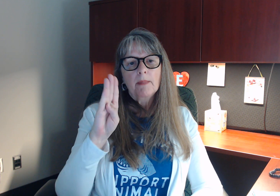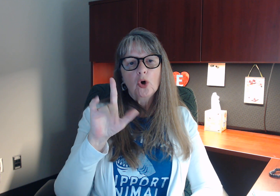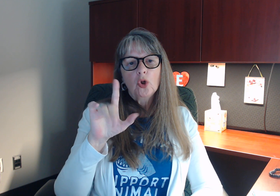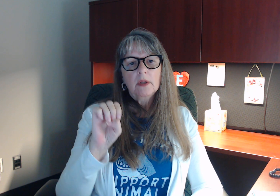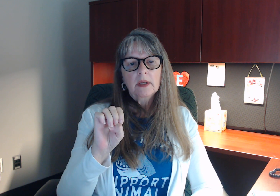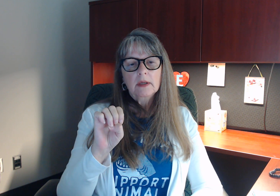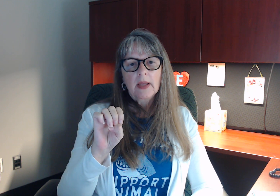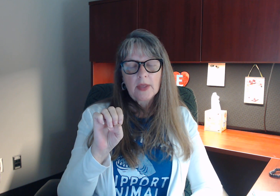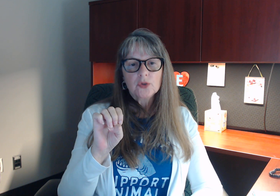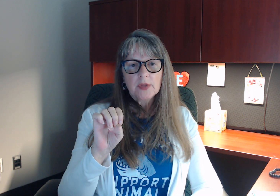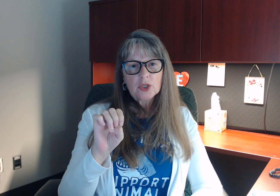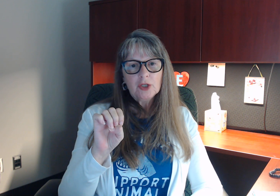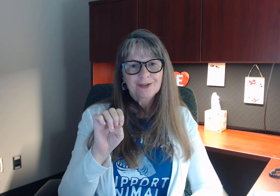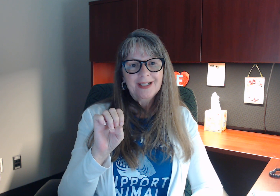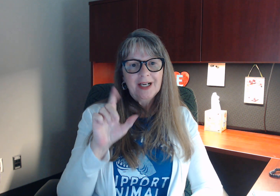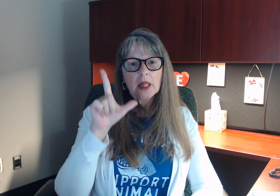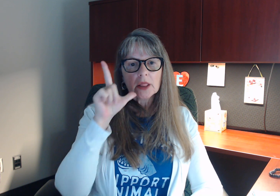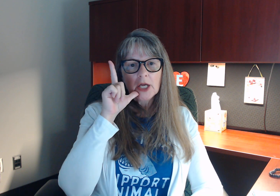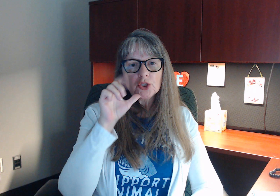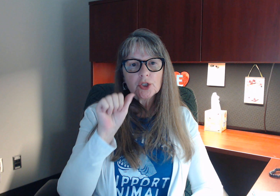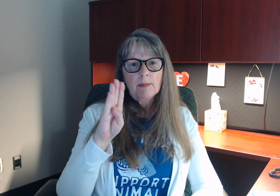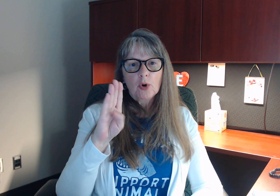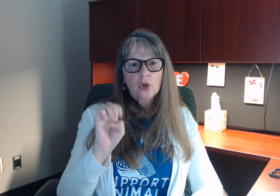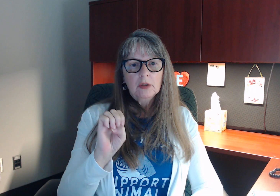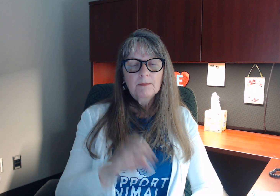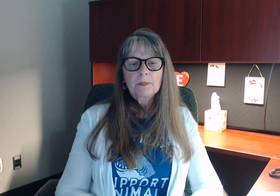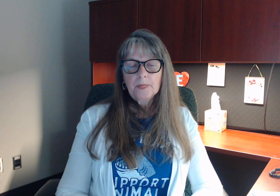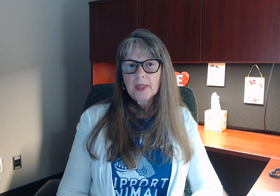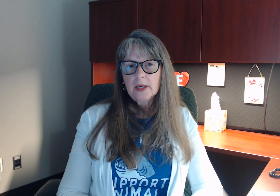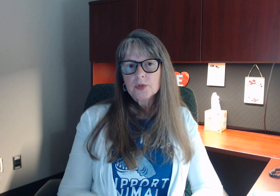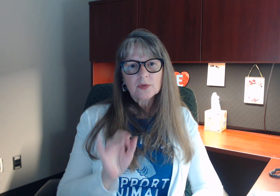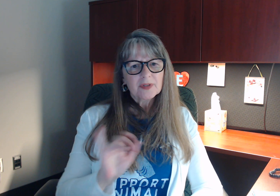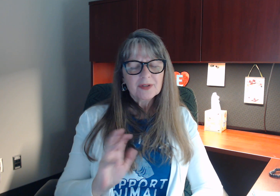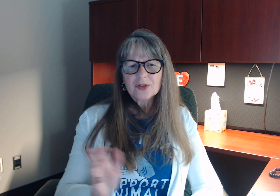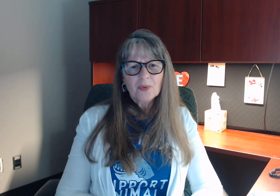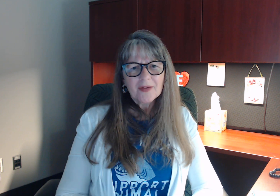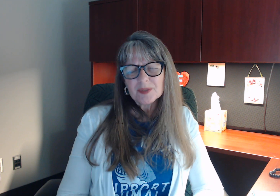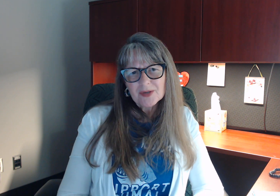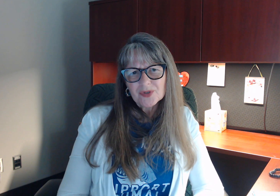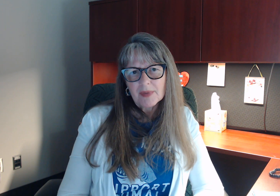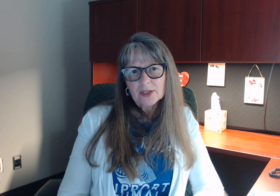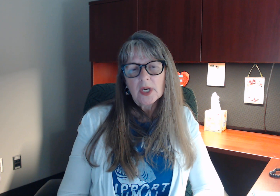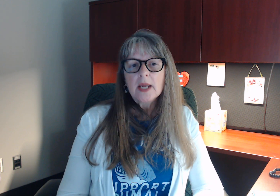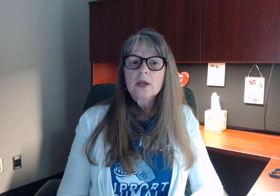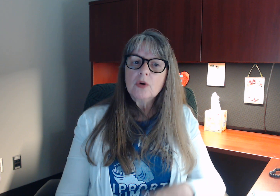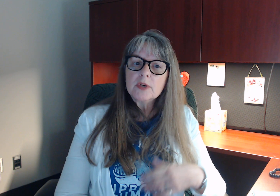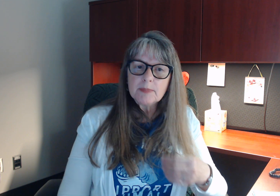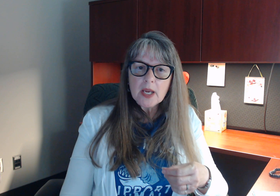lunchable, and they'll do that too, lunchable. So you won't have to spell so much, because you always spell a